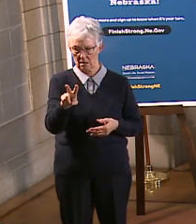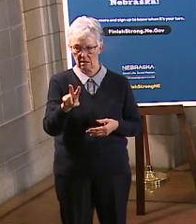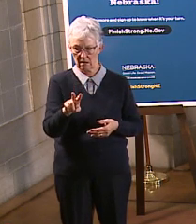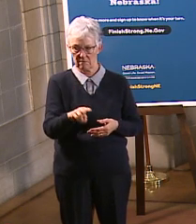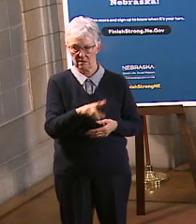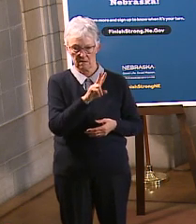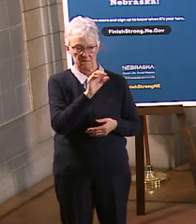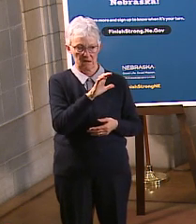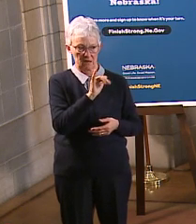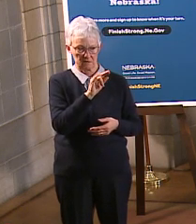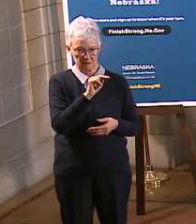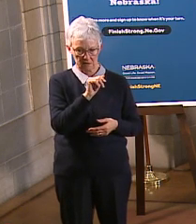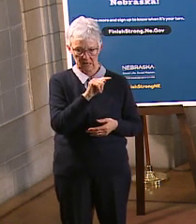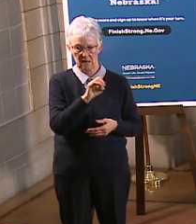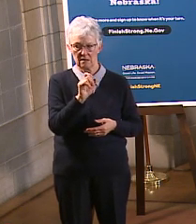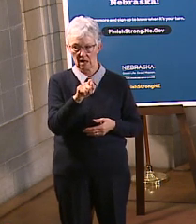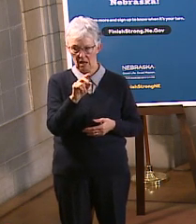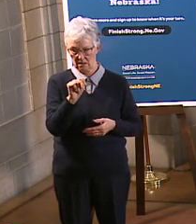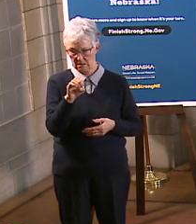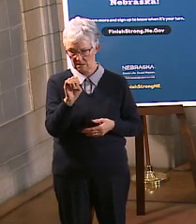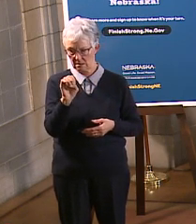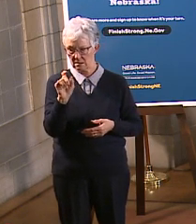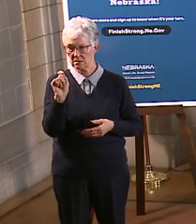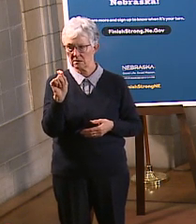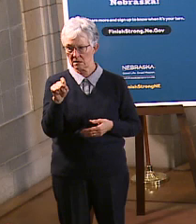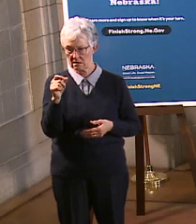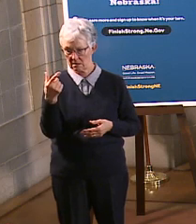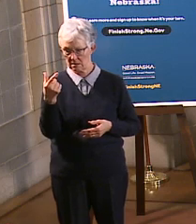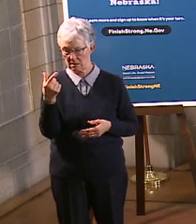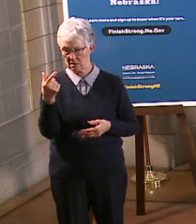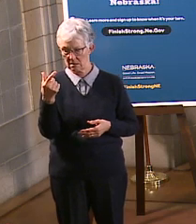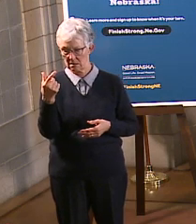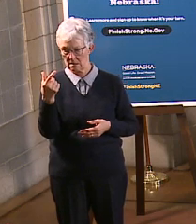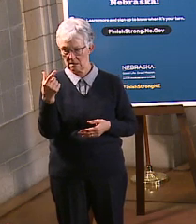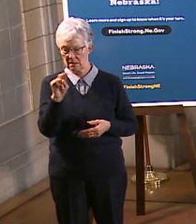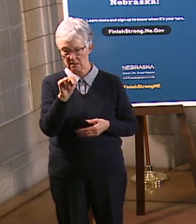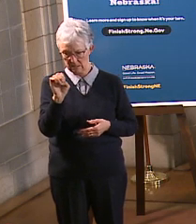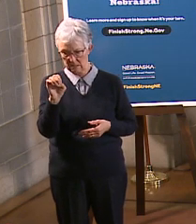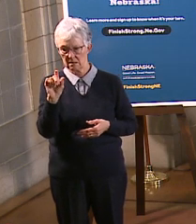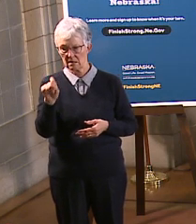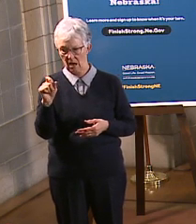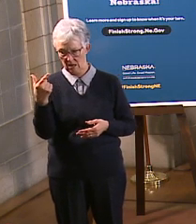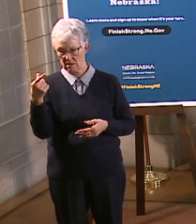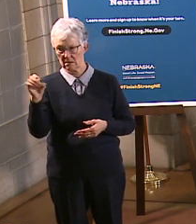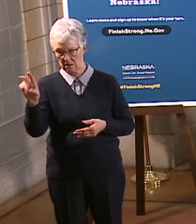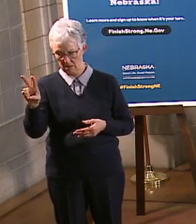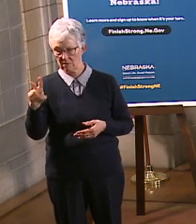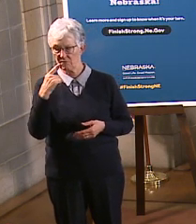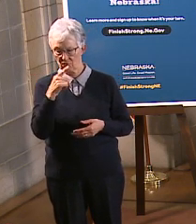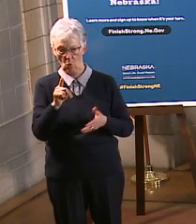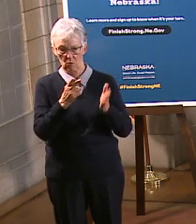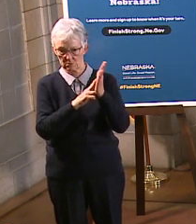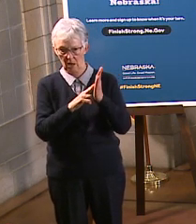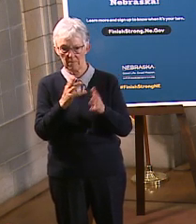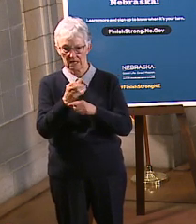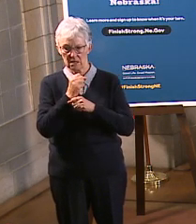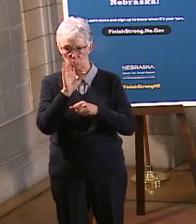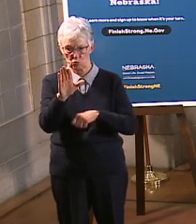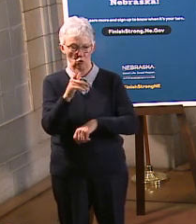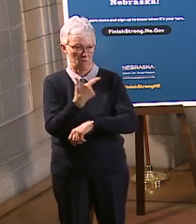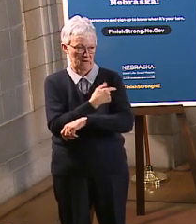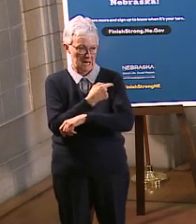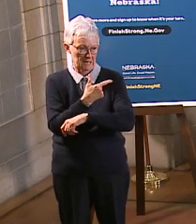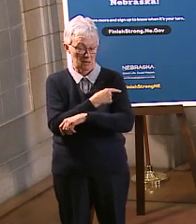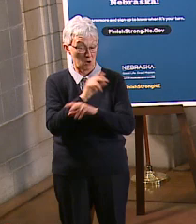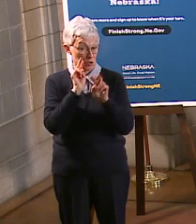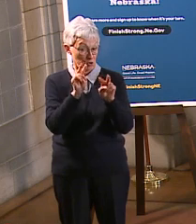833-998-2275 if you want to call in, but please use the website vaccinate.ne.gov to sign up to get your vaccine. And we look